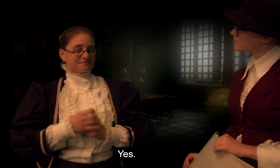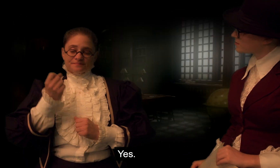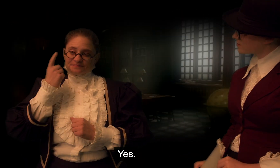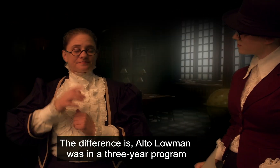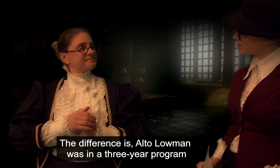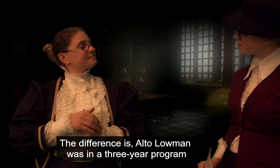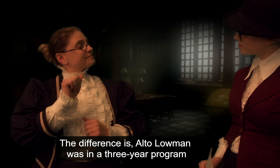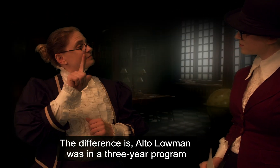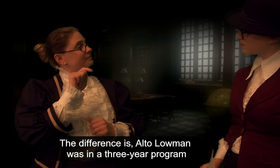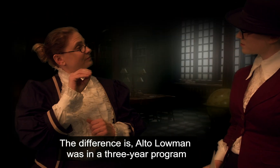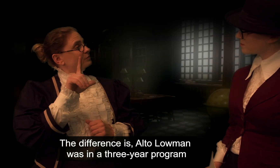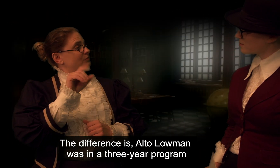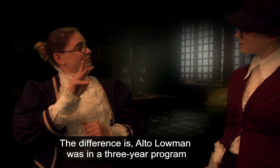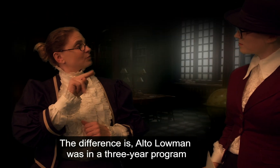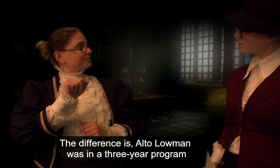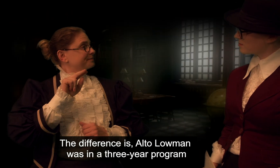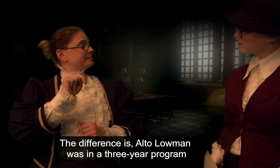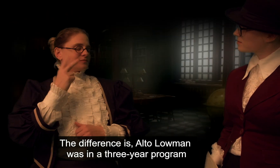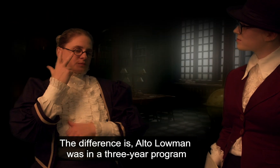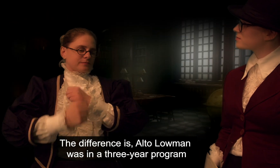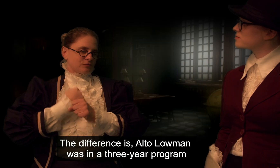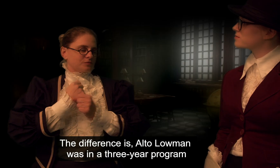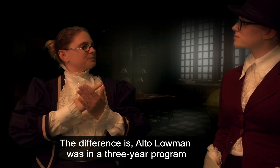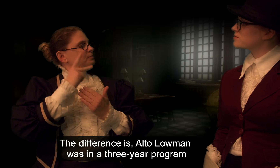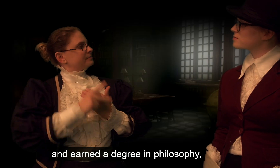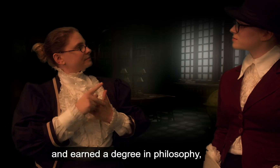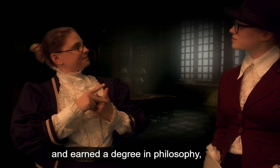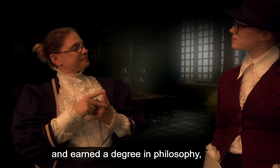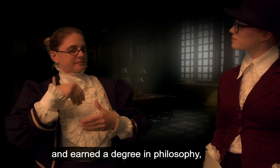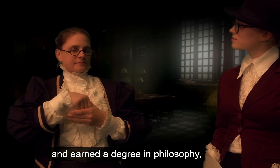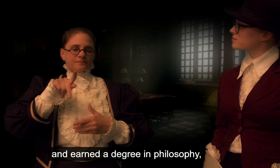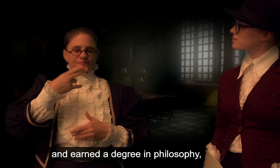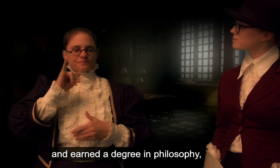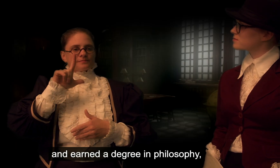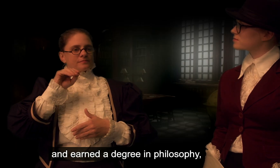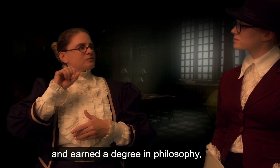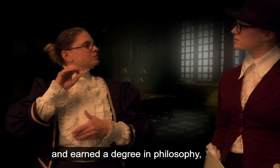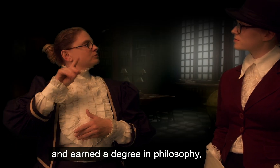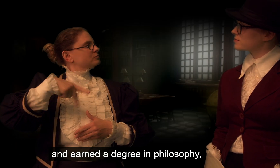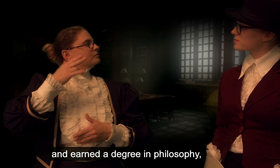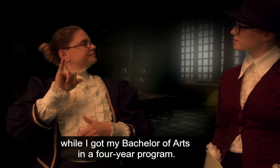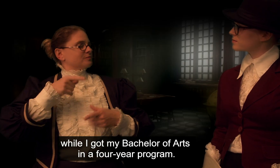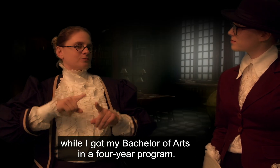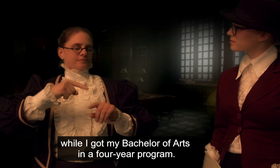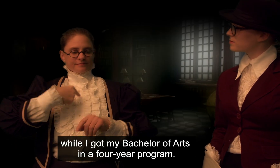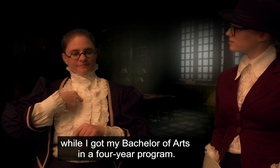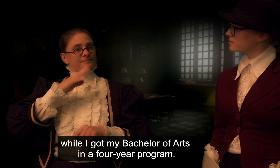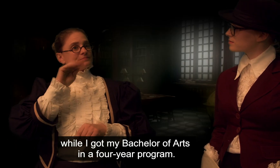Yes. The difference is Alto Lohman was in a 3-year program and earned a degree in philosophy, while I got my Bachelor